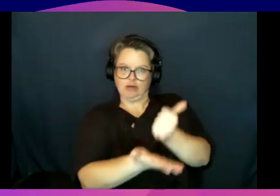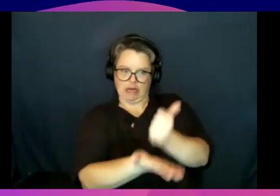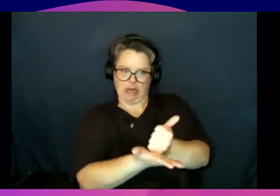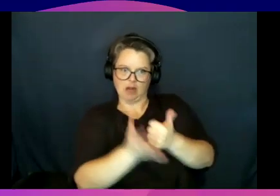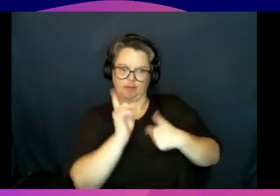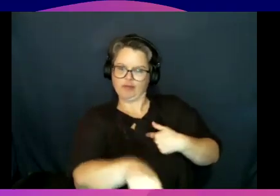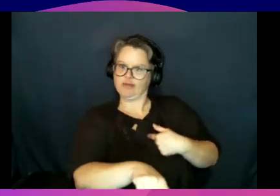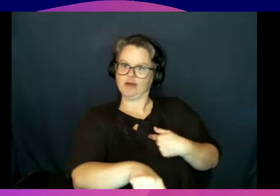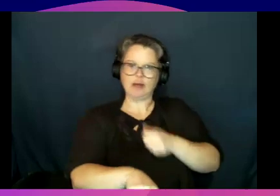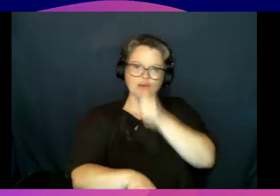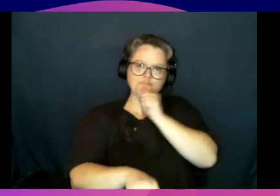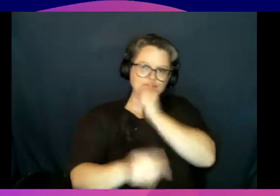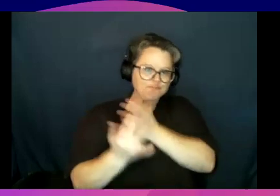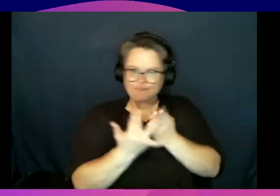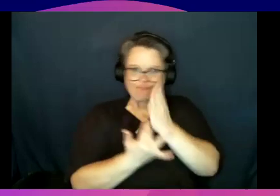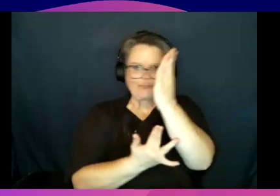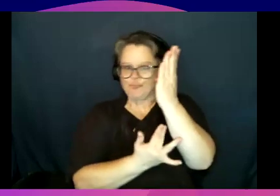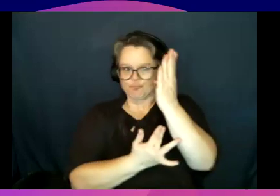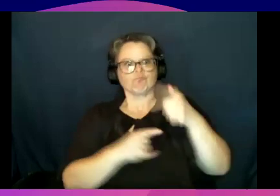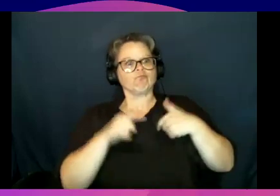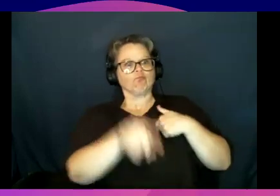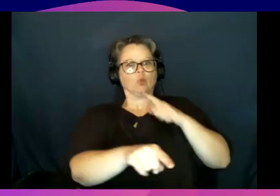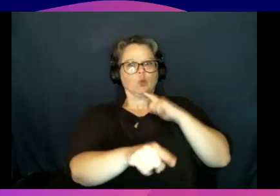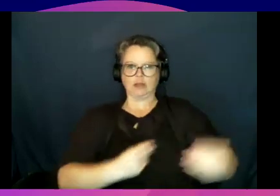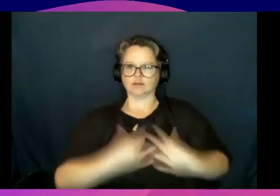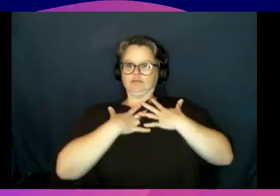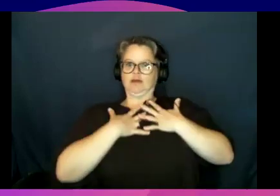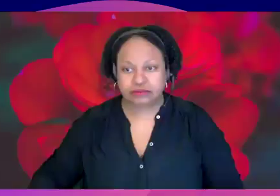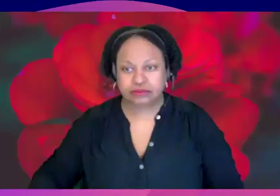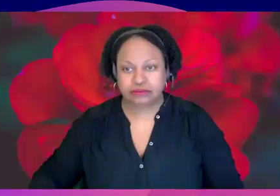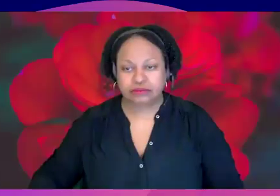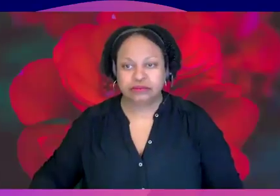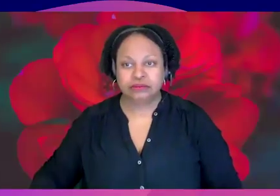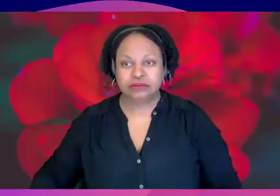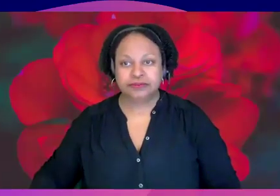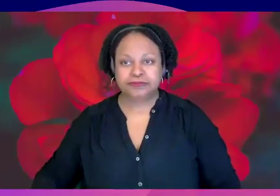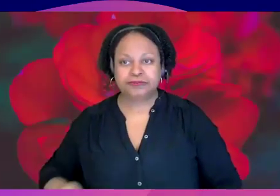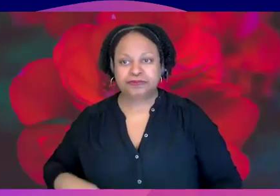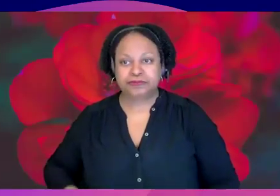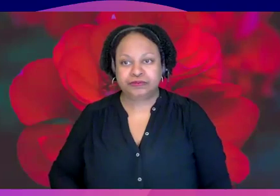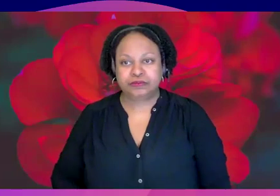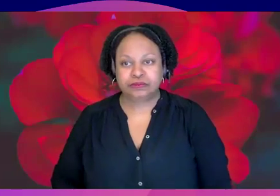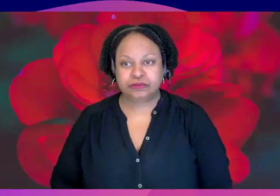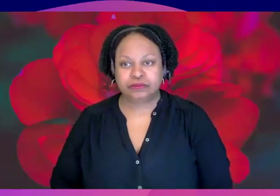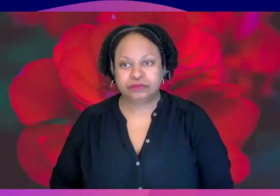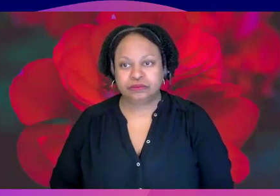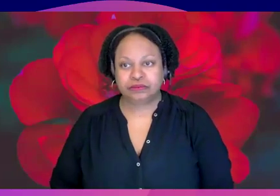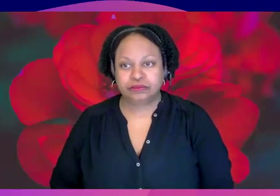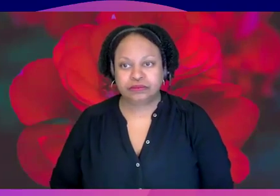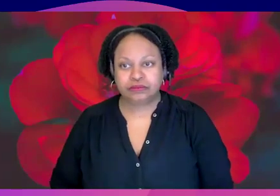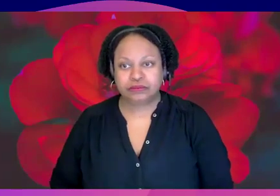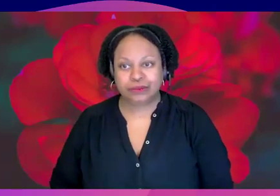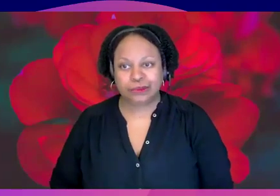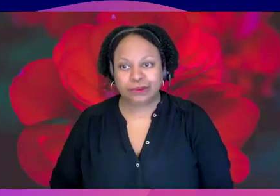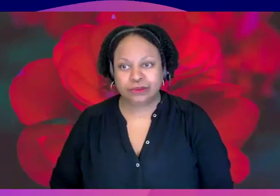We also found that organizations are finding innovative ways, as we saw with Jen's collective care model, to retain